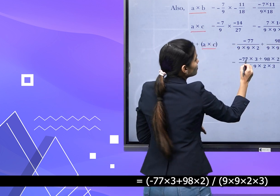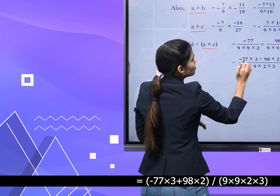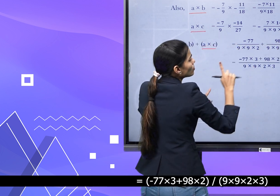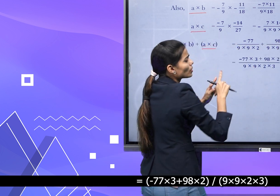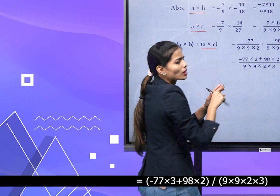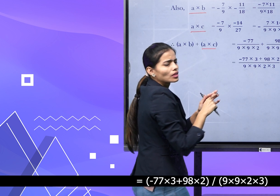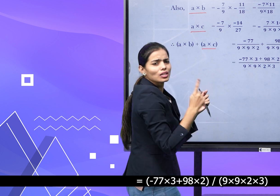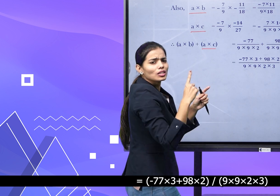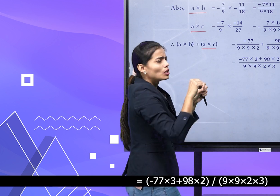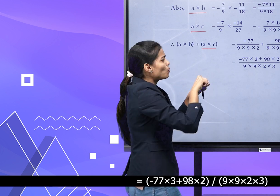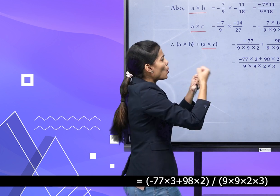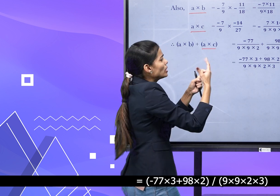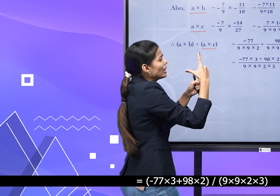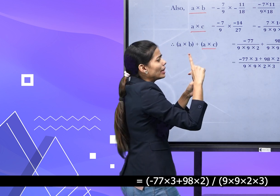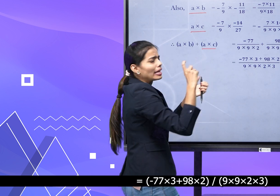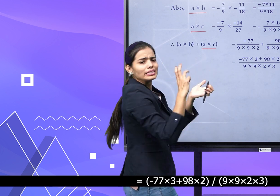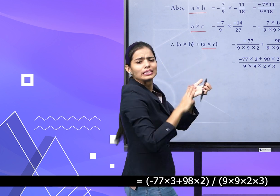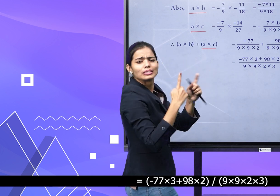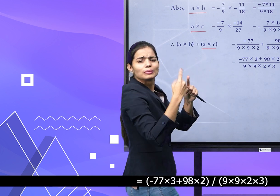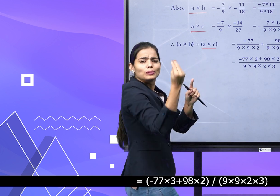is equal to minus 77 into 3